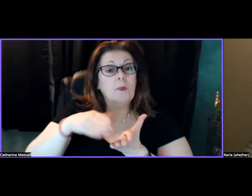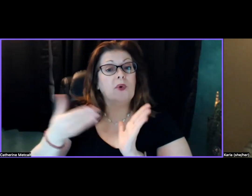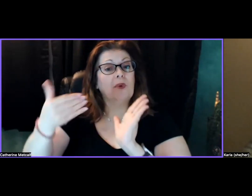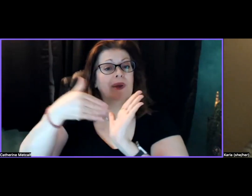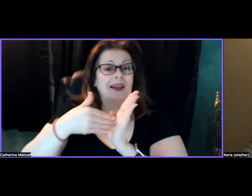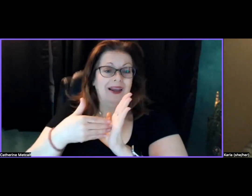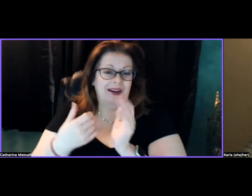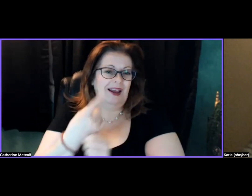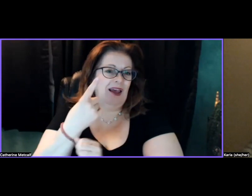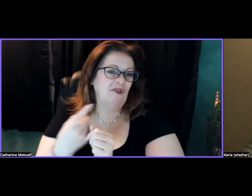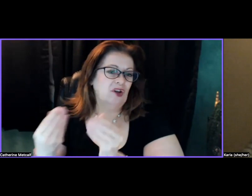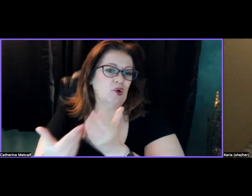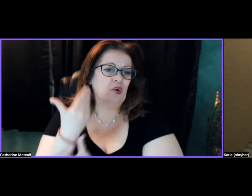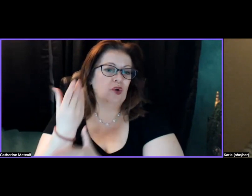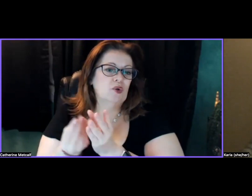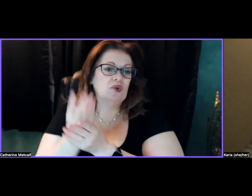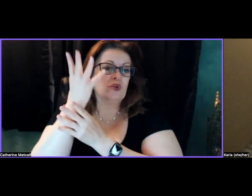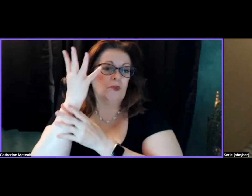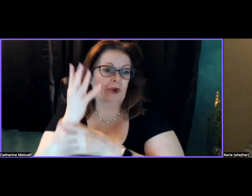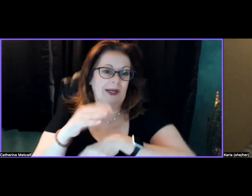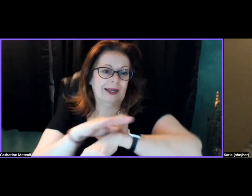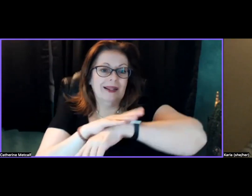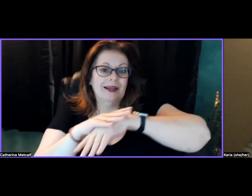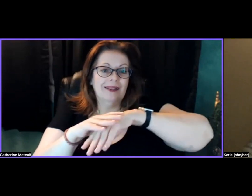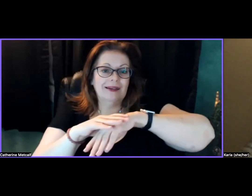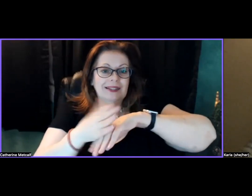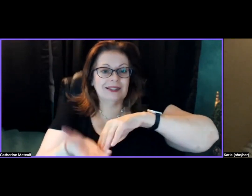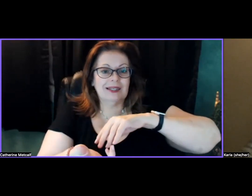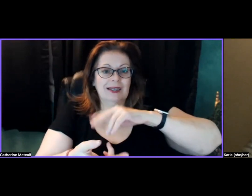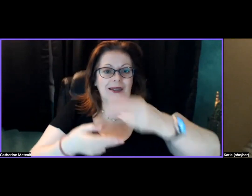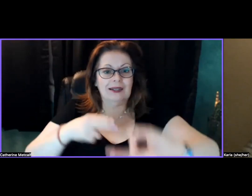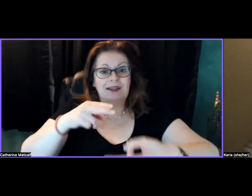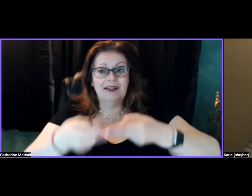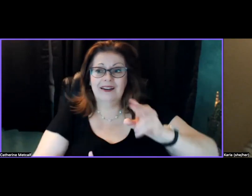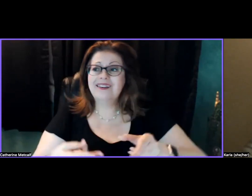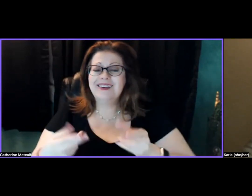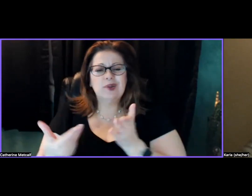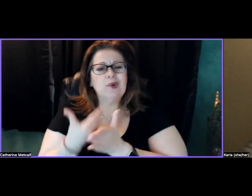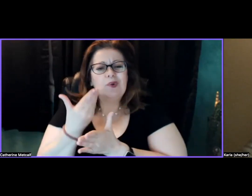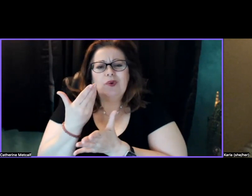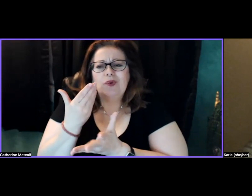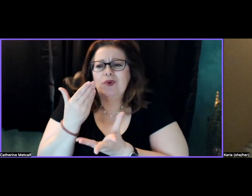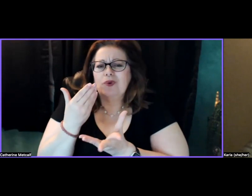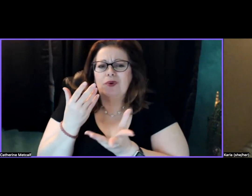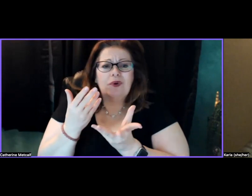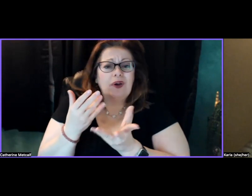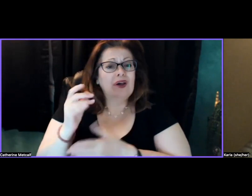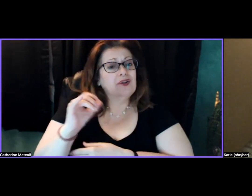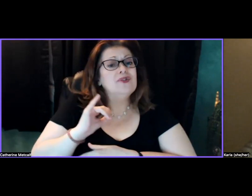old skin, becoming something else entirely. And so too will I. So too will